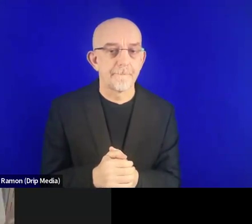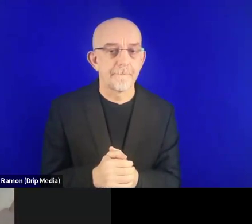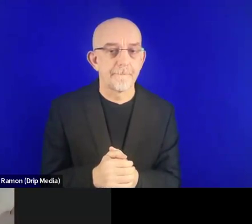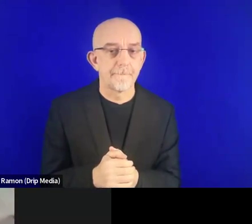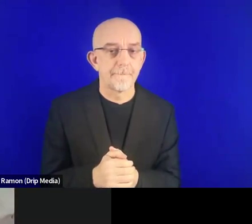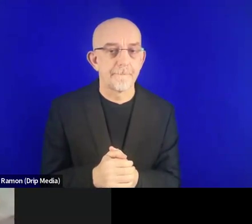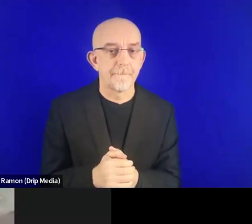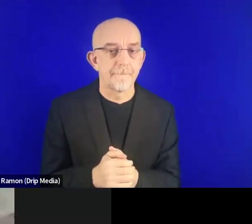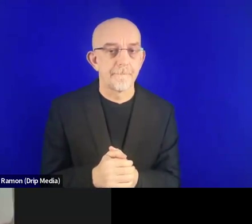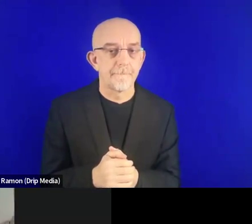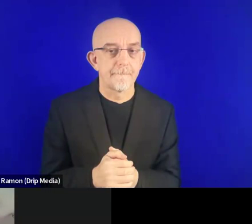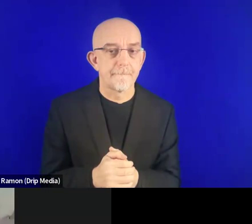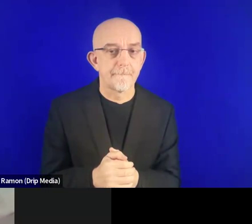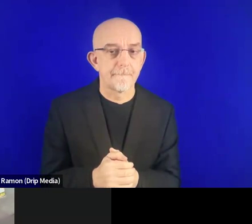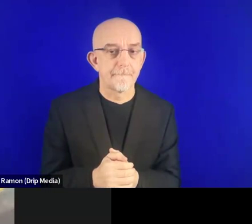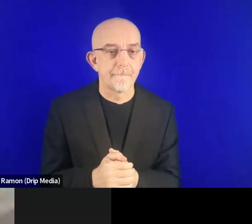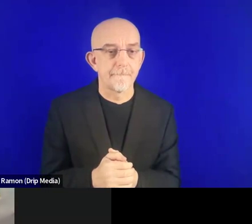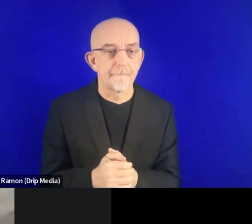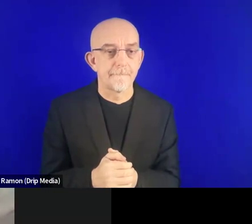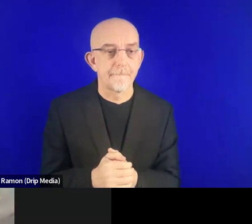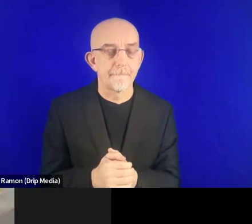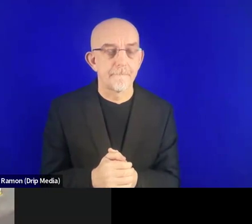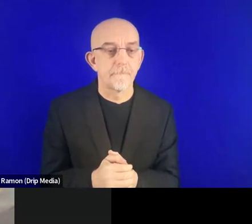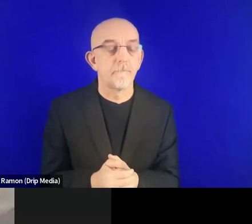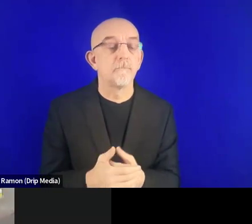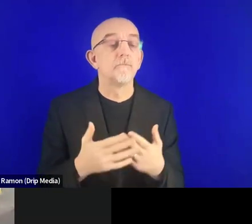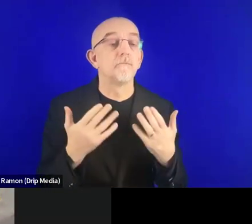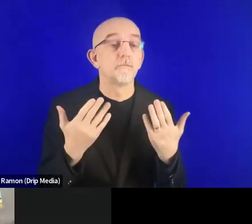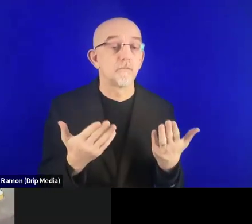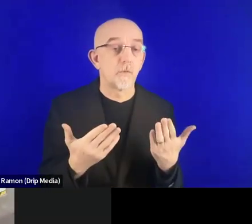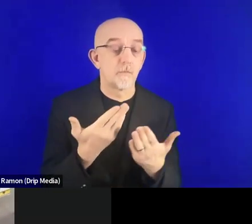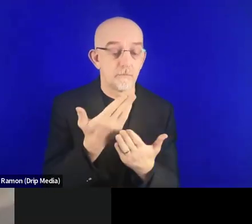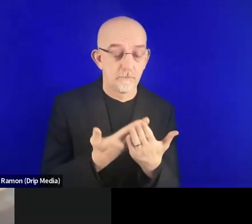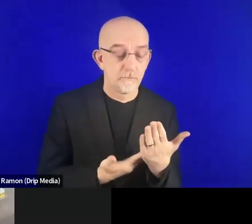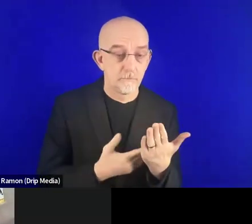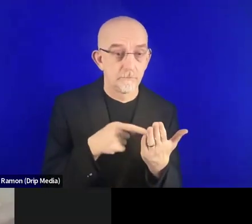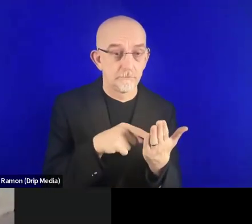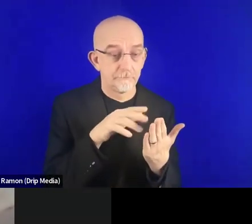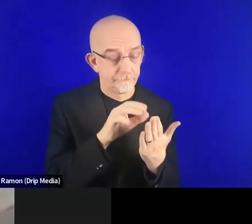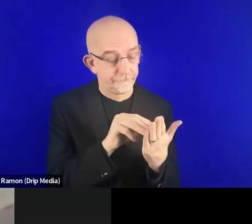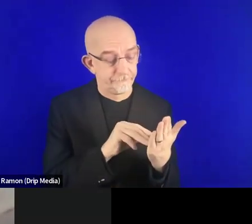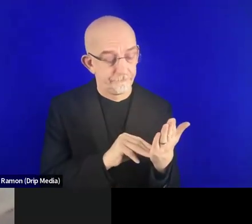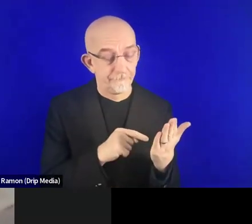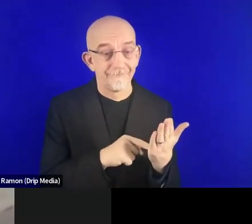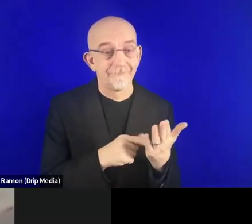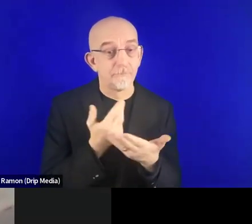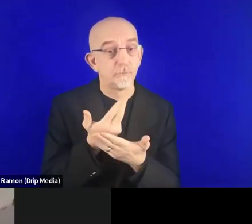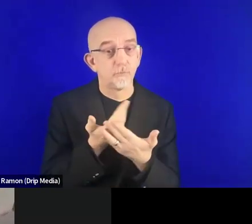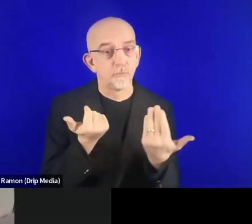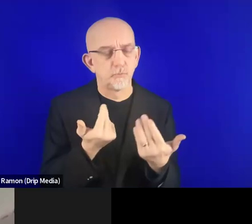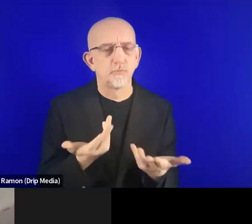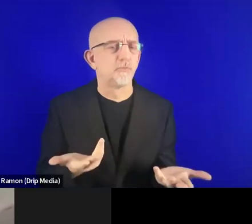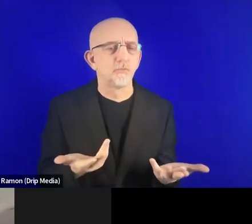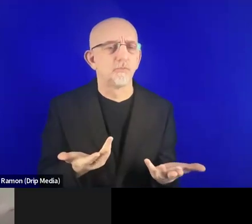also capture this community into the social protection programs? For example, in